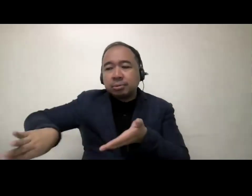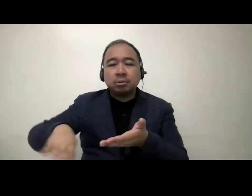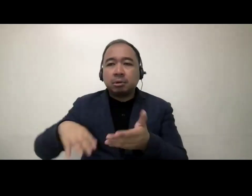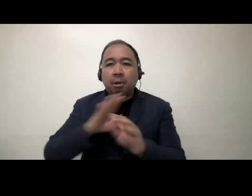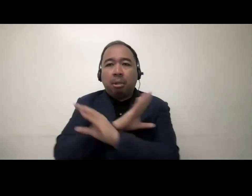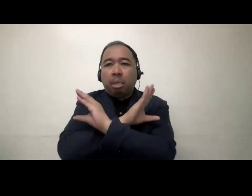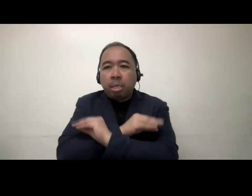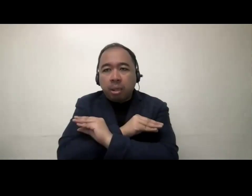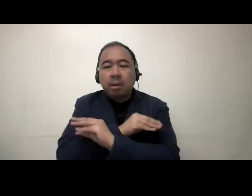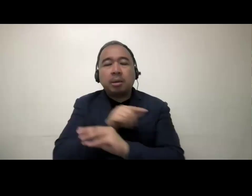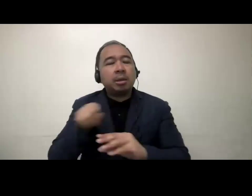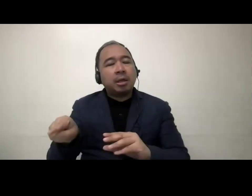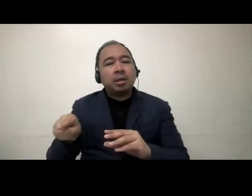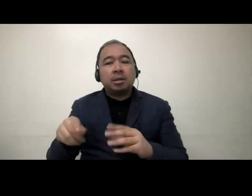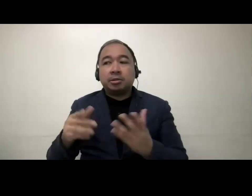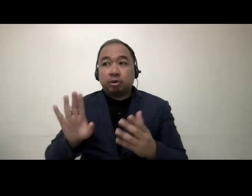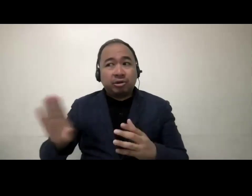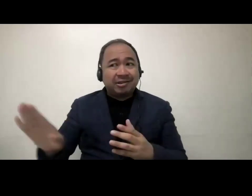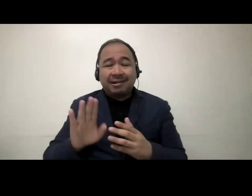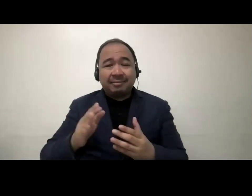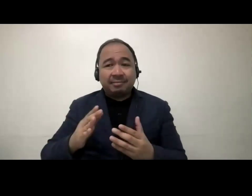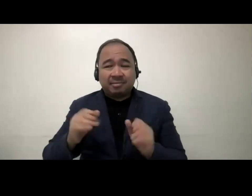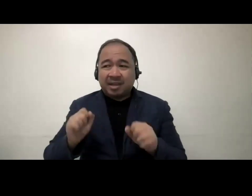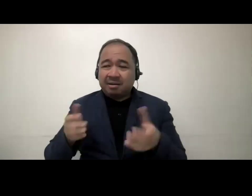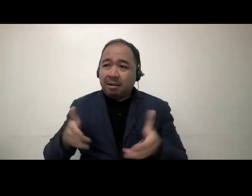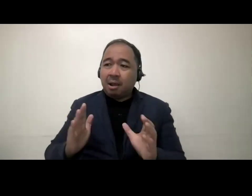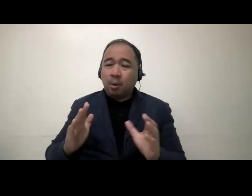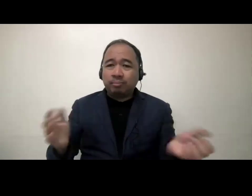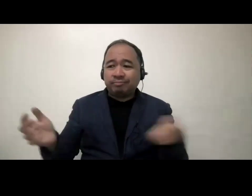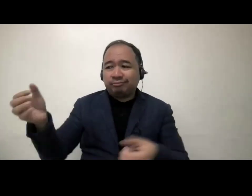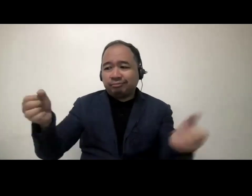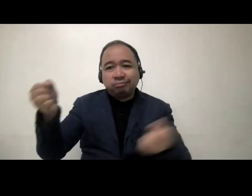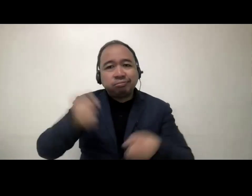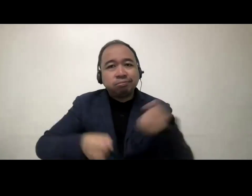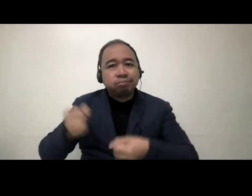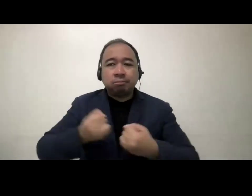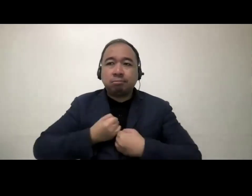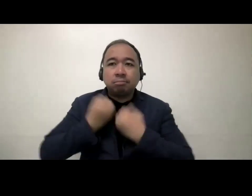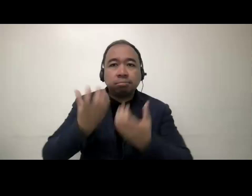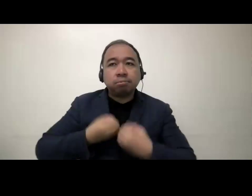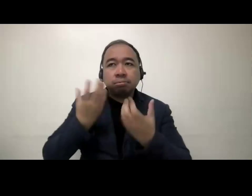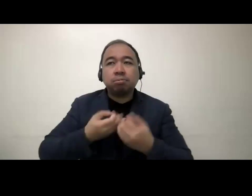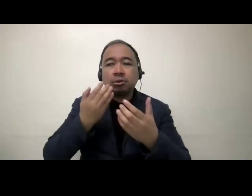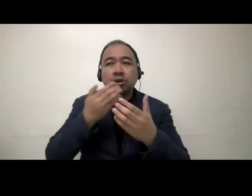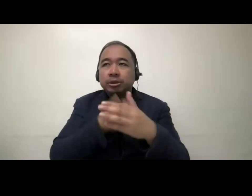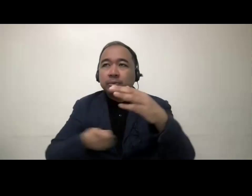disempowered to a great extent, their voices can be heard through the mechanism at the highest levels of the organization, which is the board. And I think